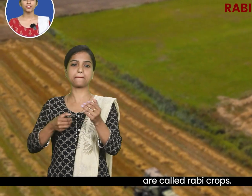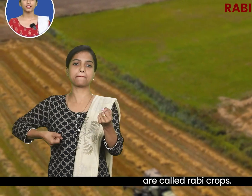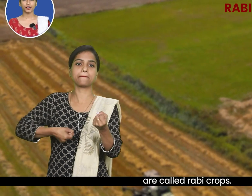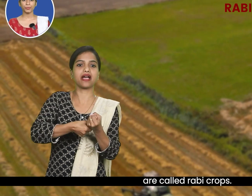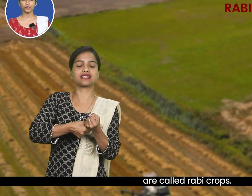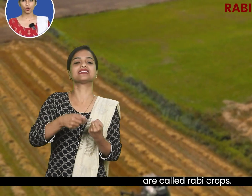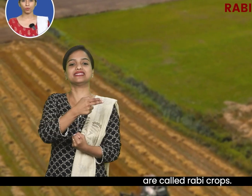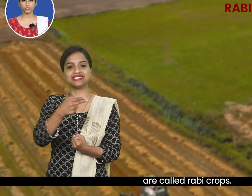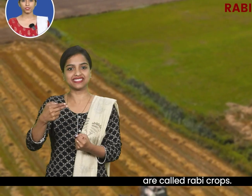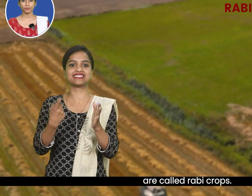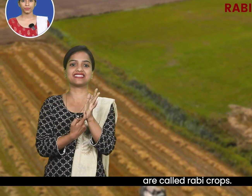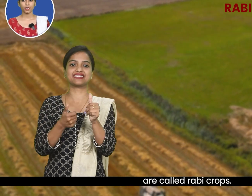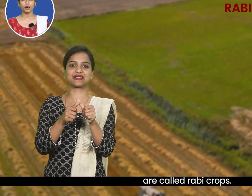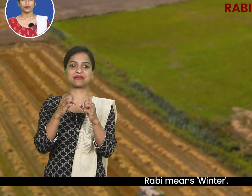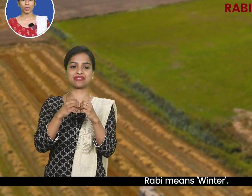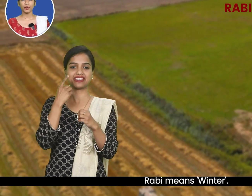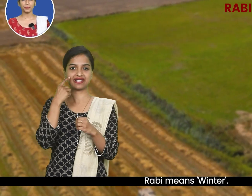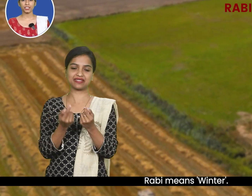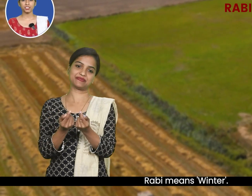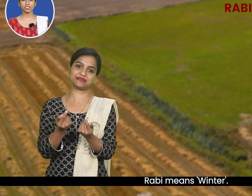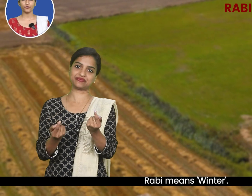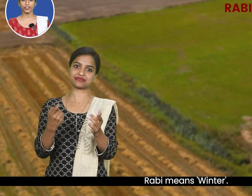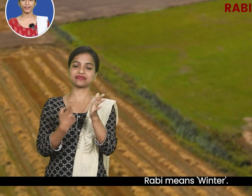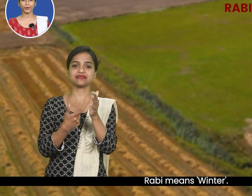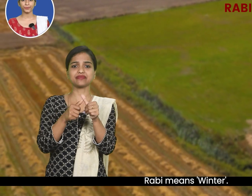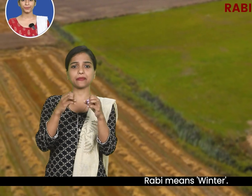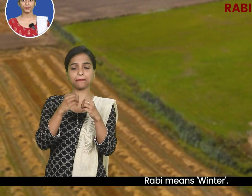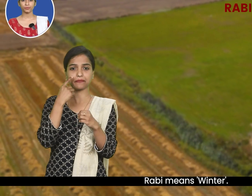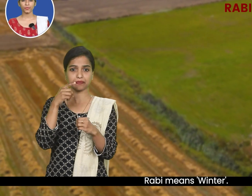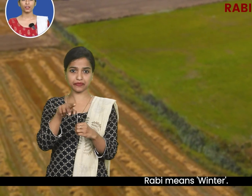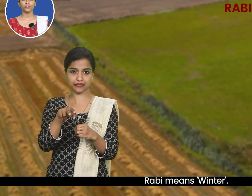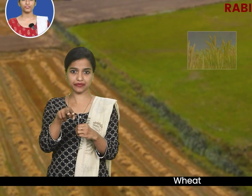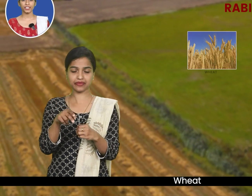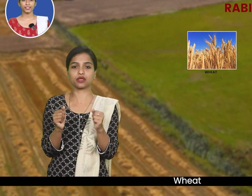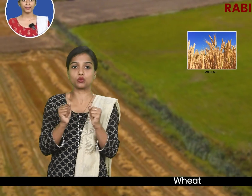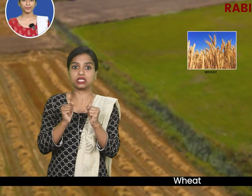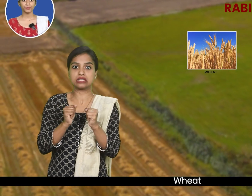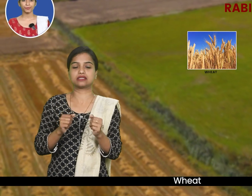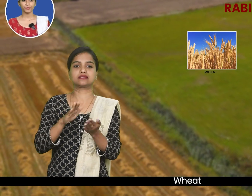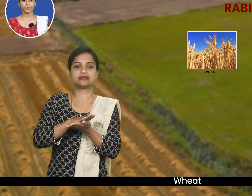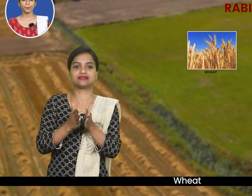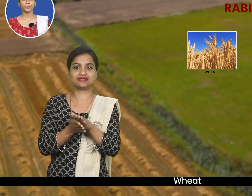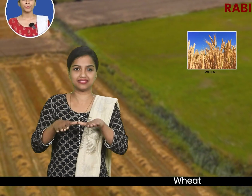called Rabi crops. Rabi means winter. Wheat,